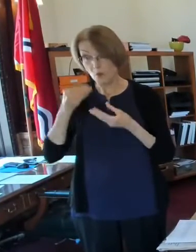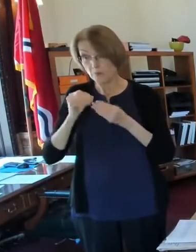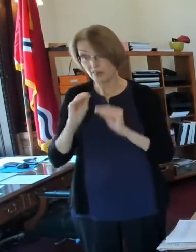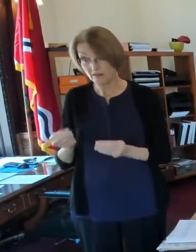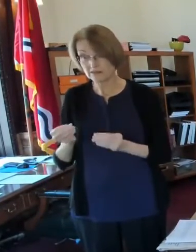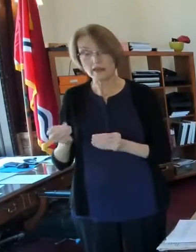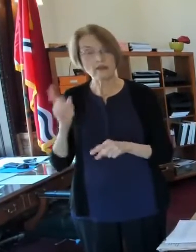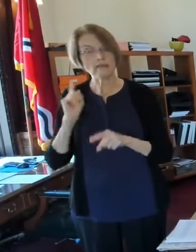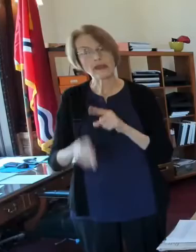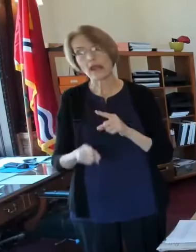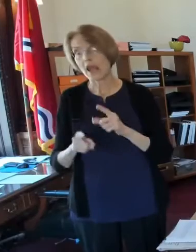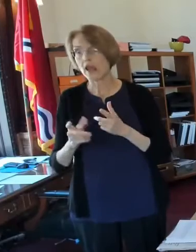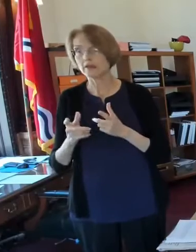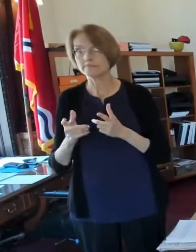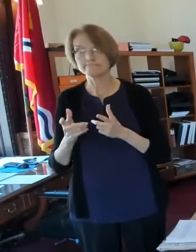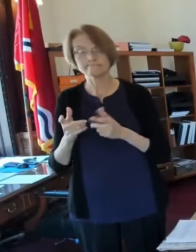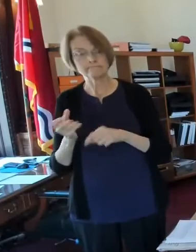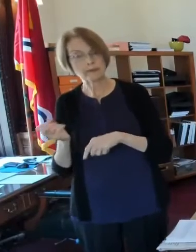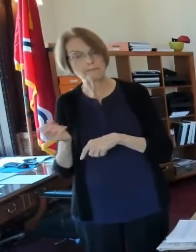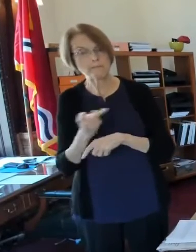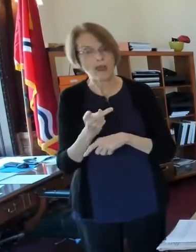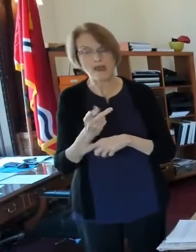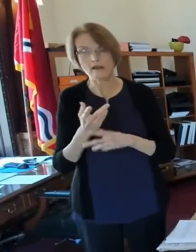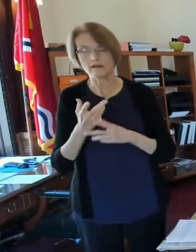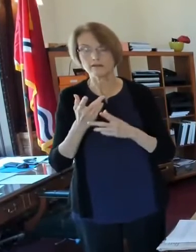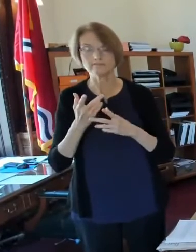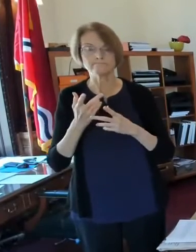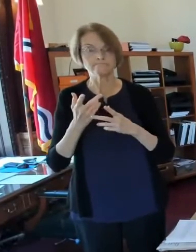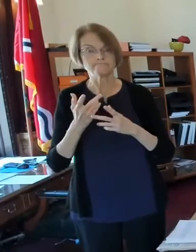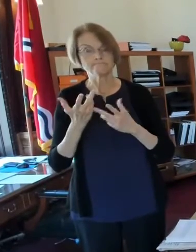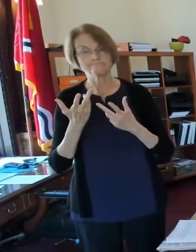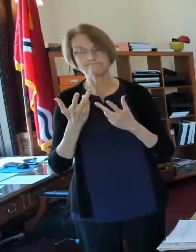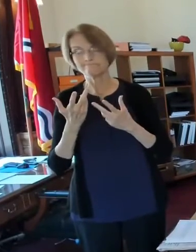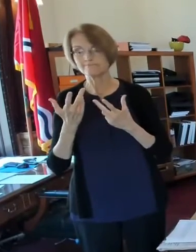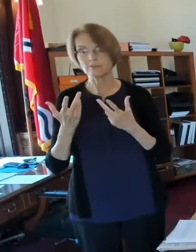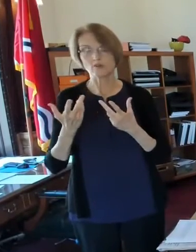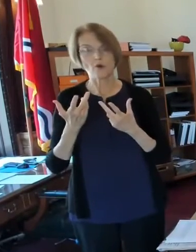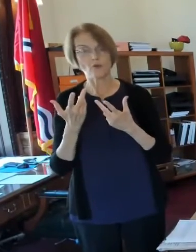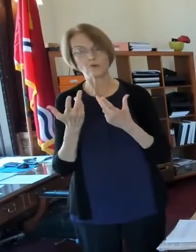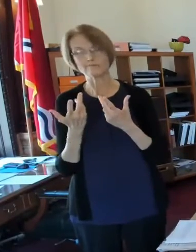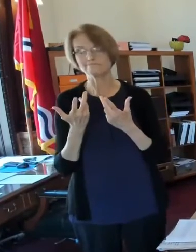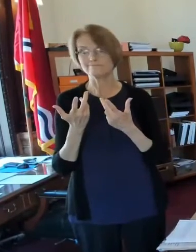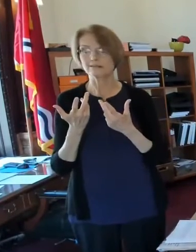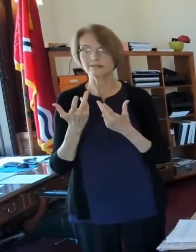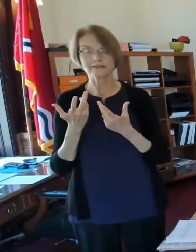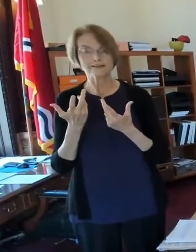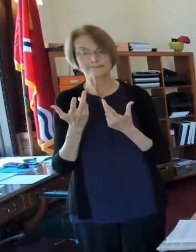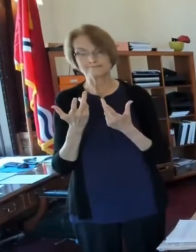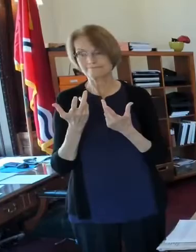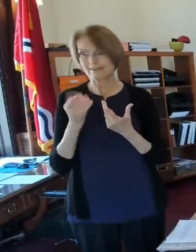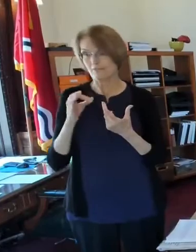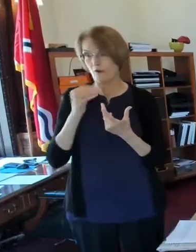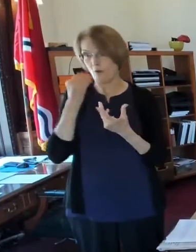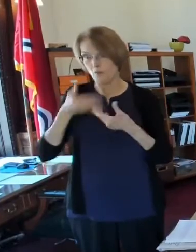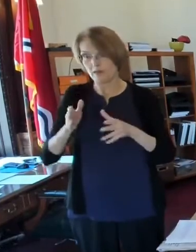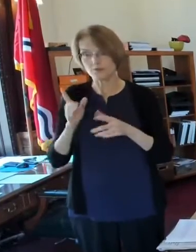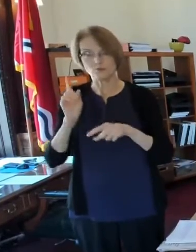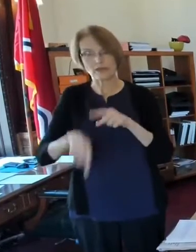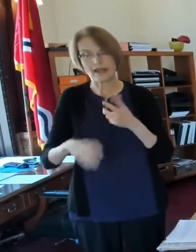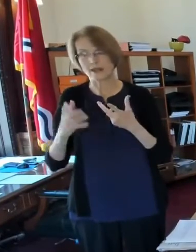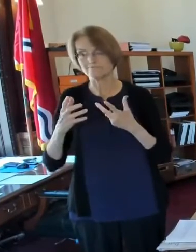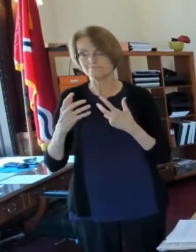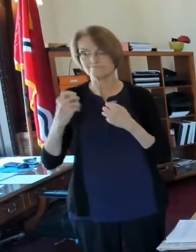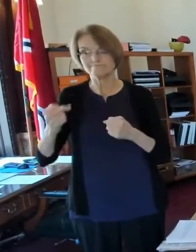place, a permanent place, where you know you're going to be every night. And this tiny